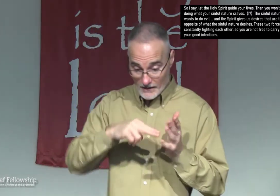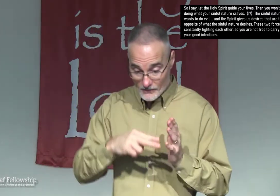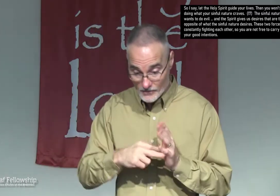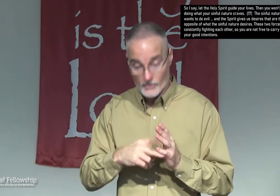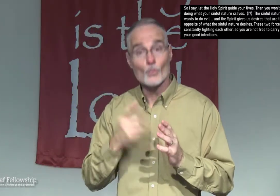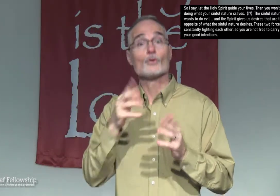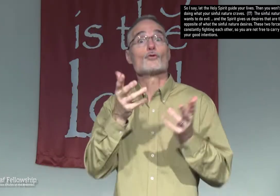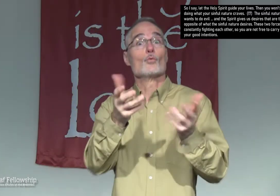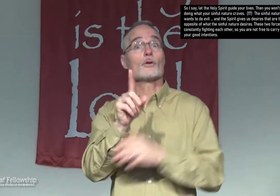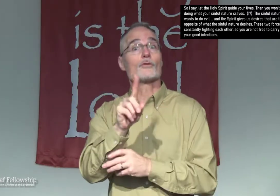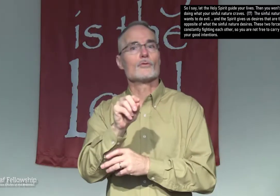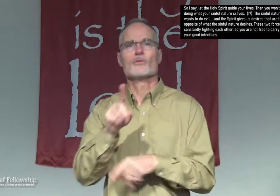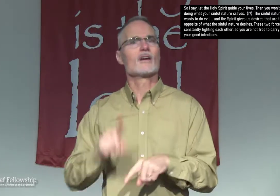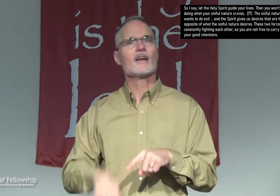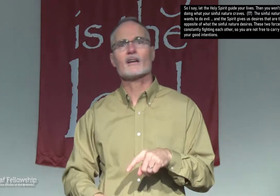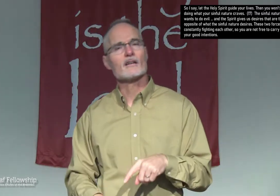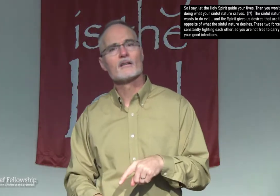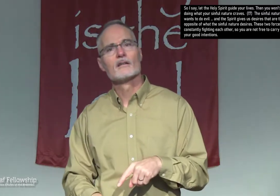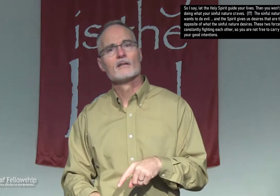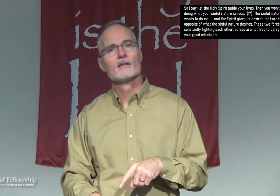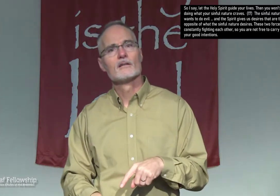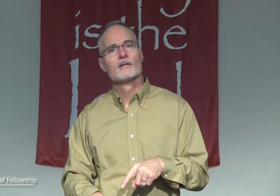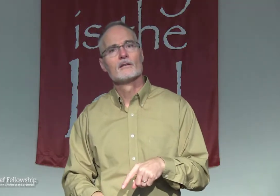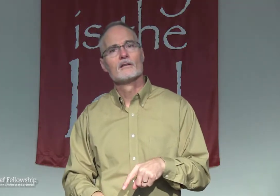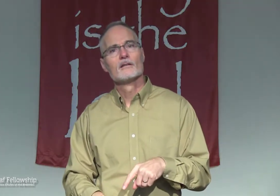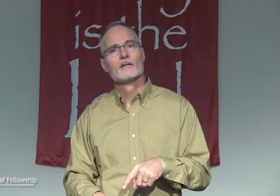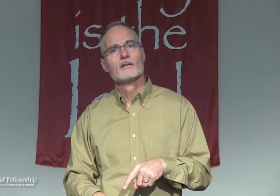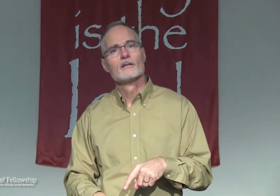So you are not free to carry out your good intentions.